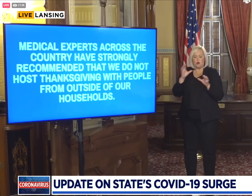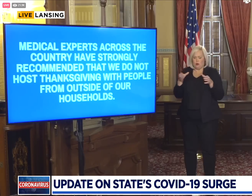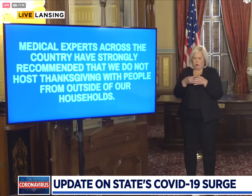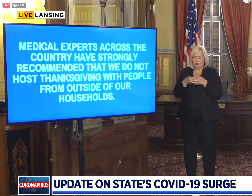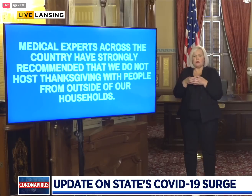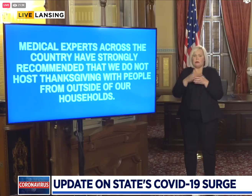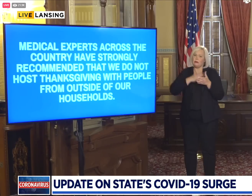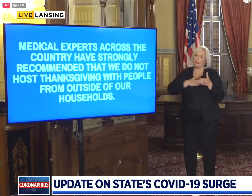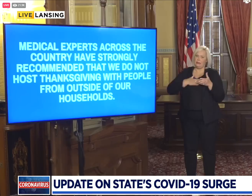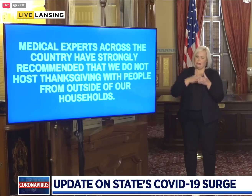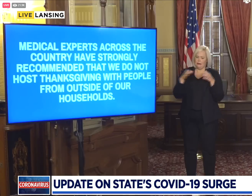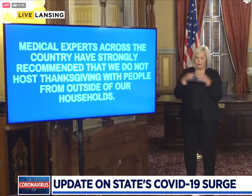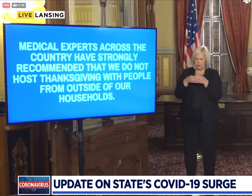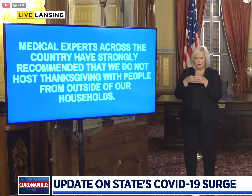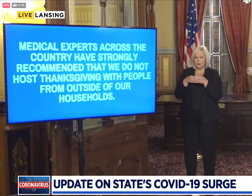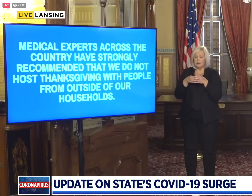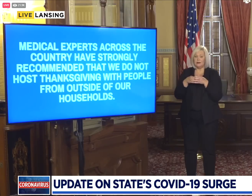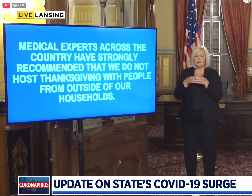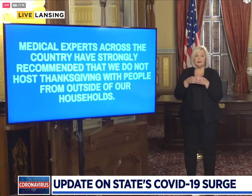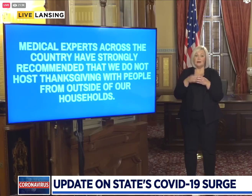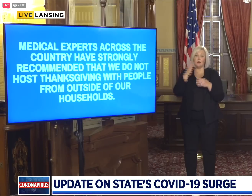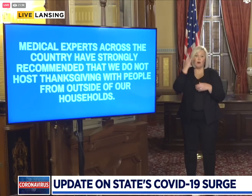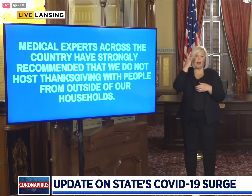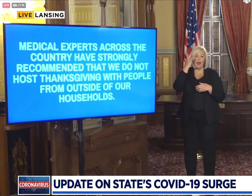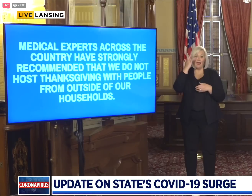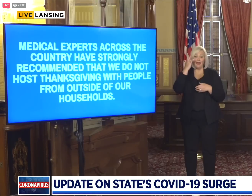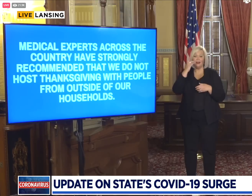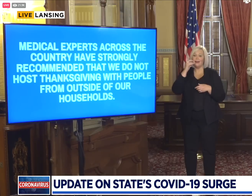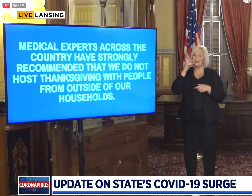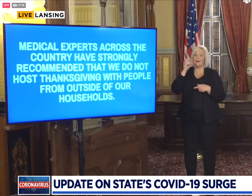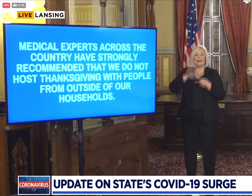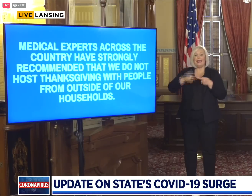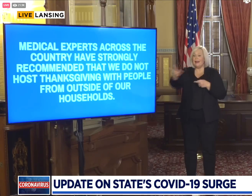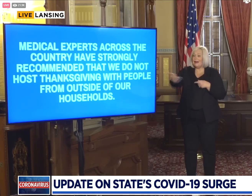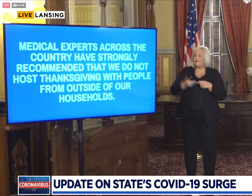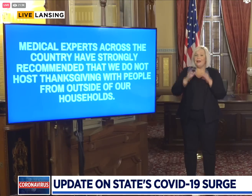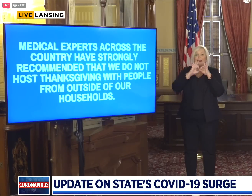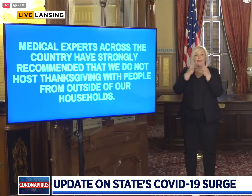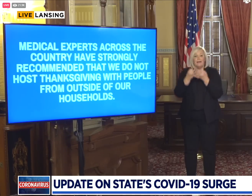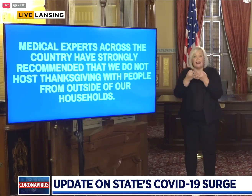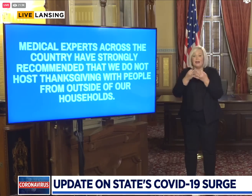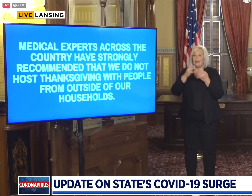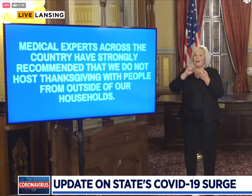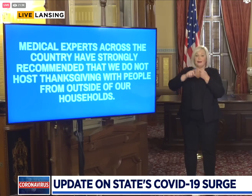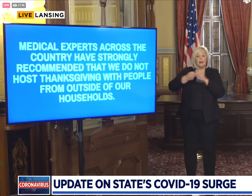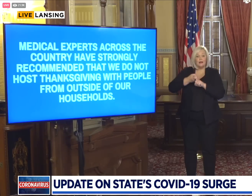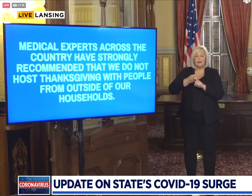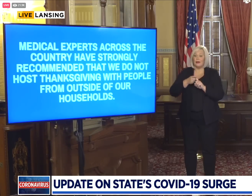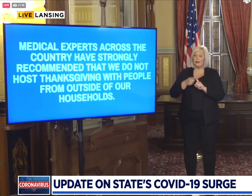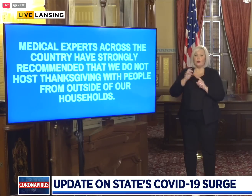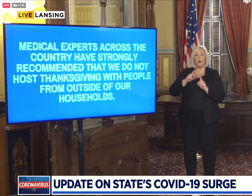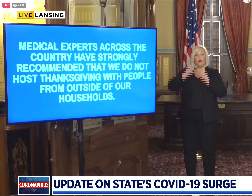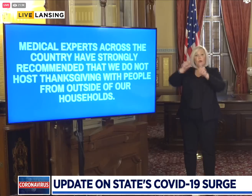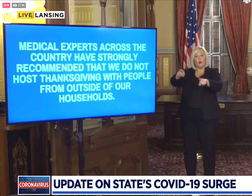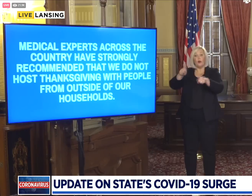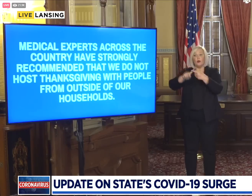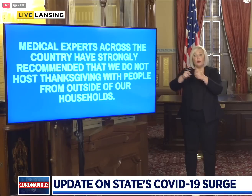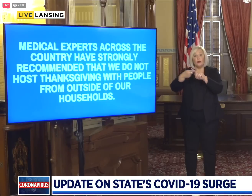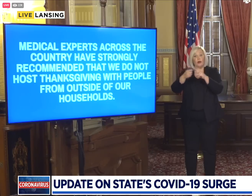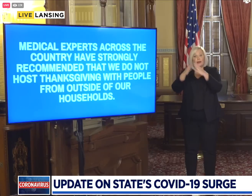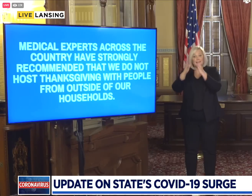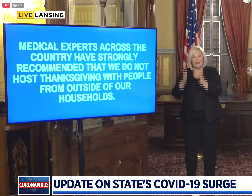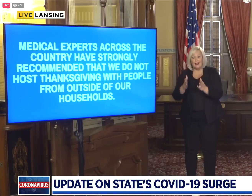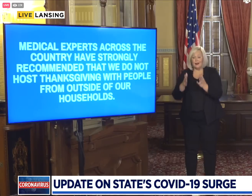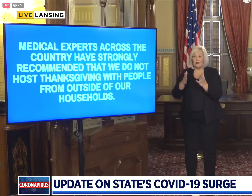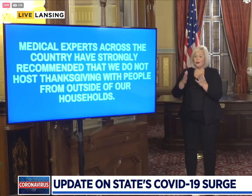afford for people to head to a family member, friend, or loved one's house for Thanksgiving, contract the